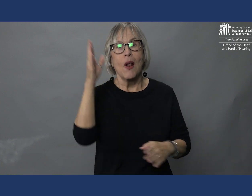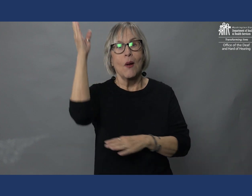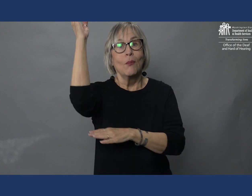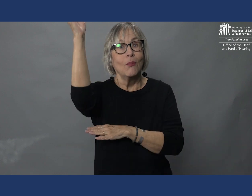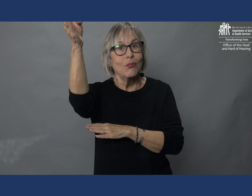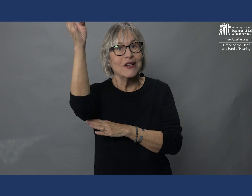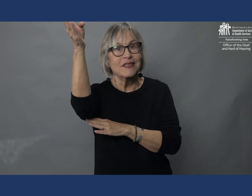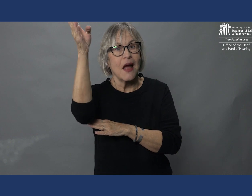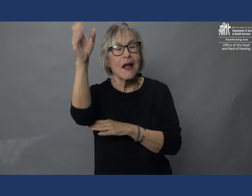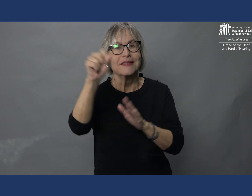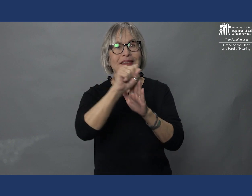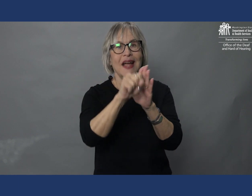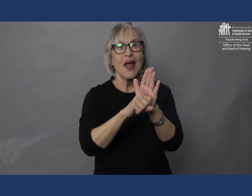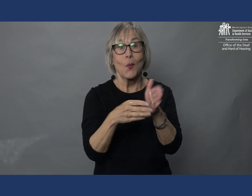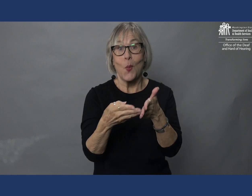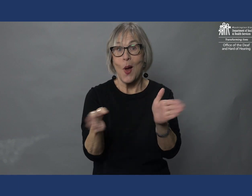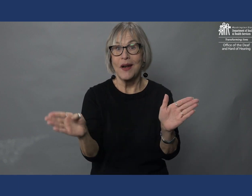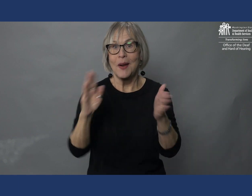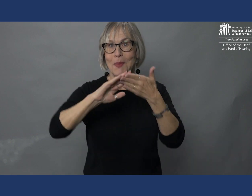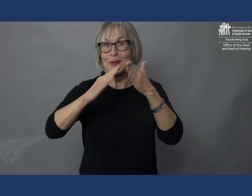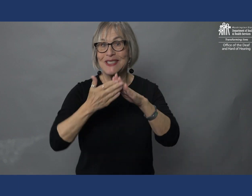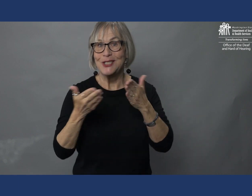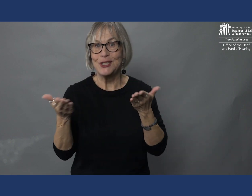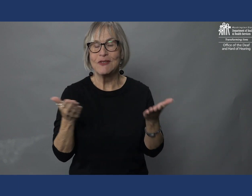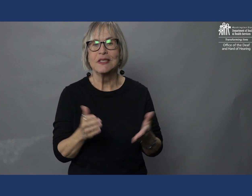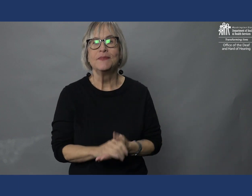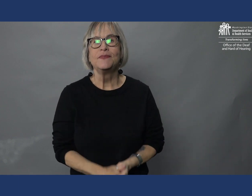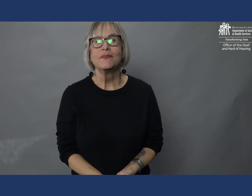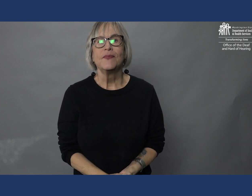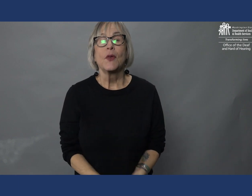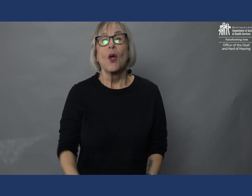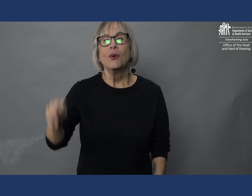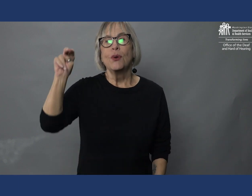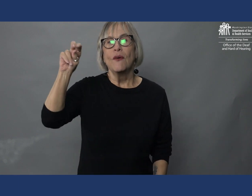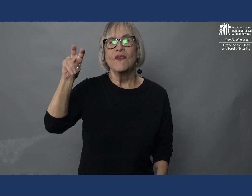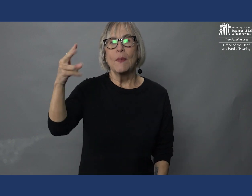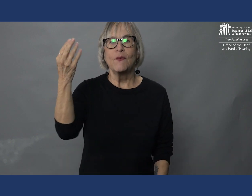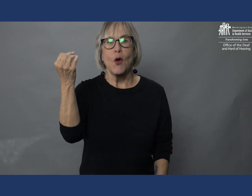on statewide community services on November 4th in Ellensburg.